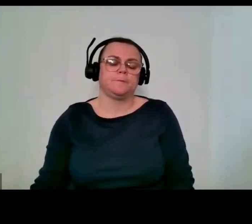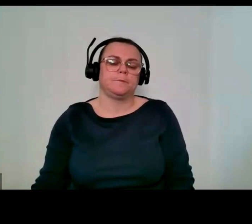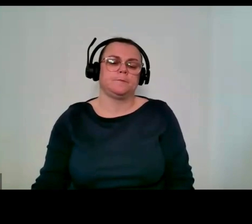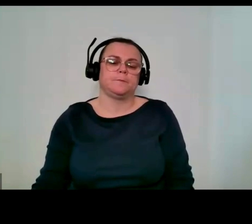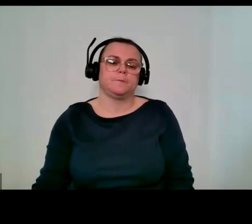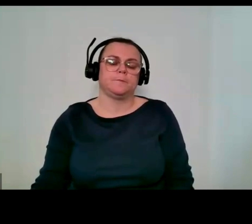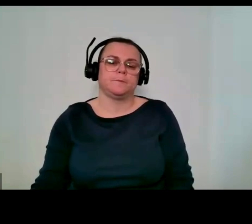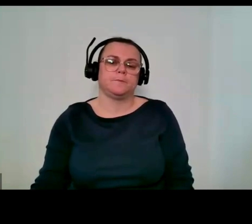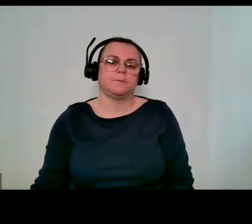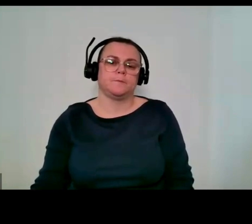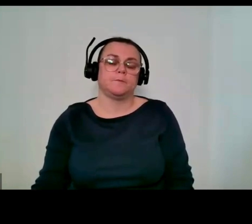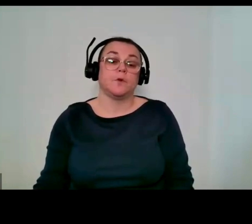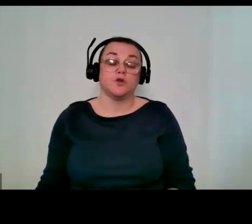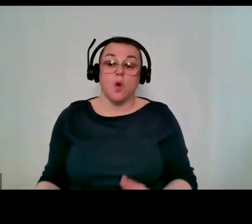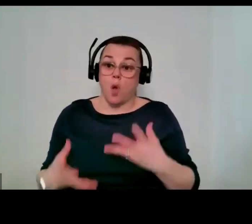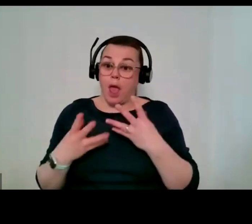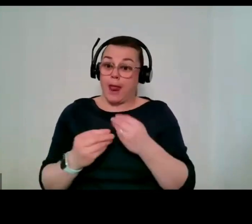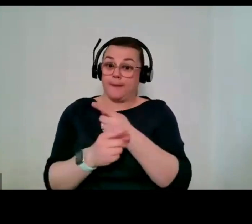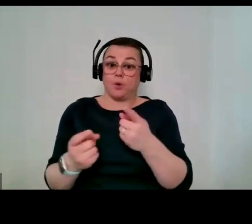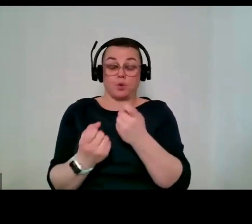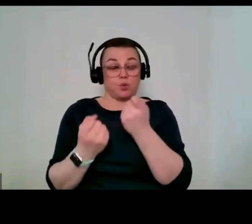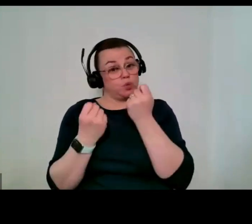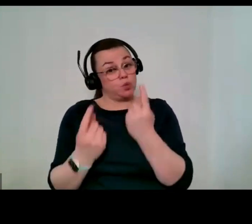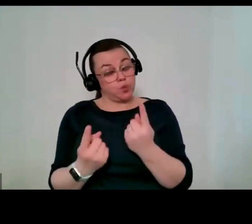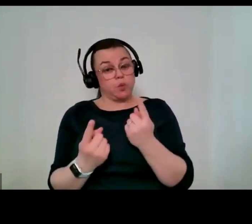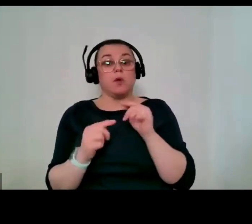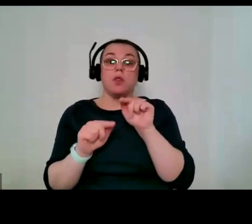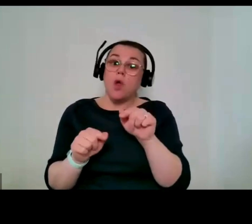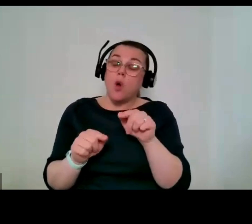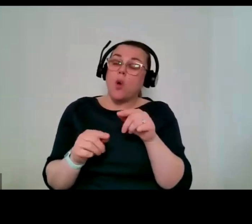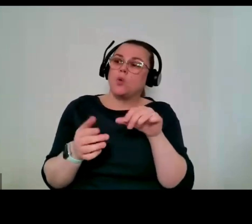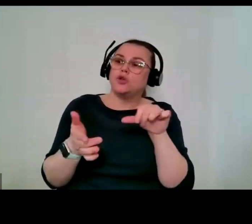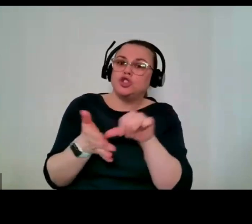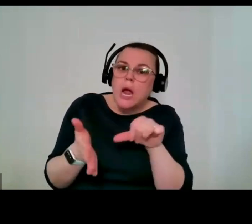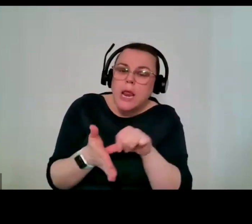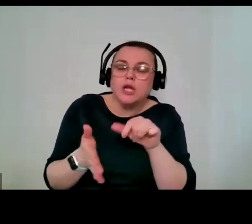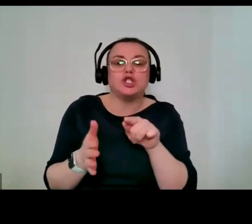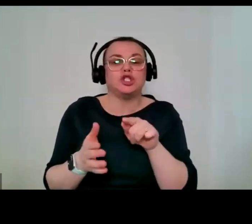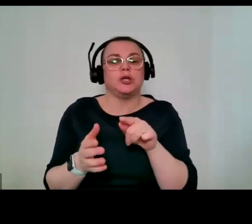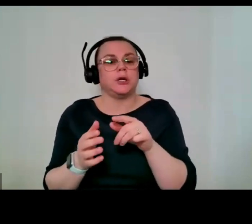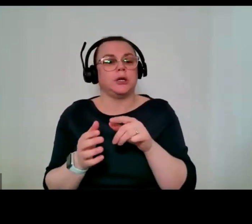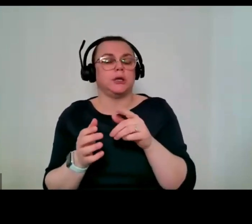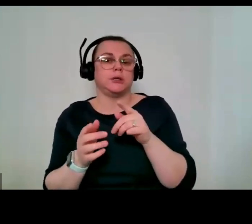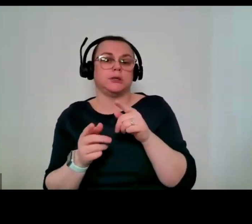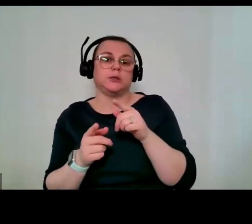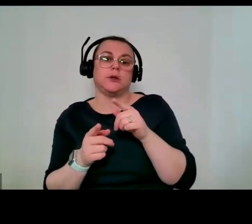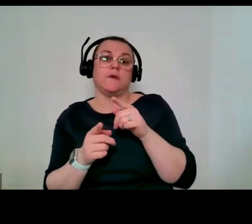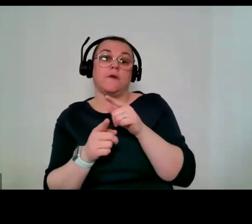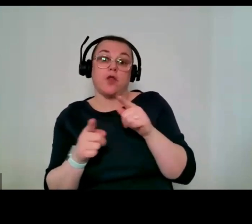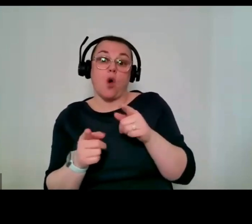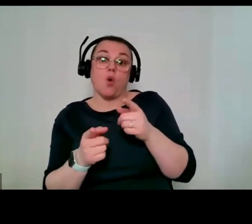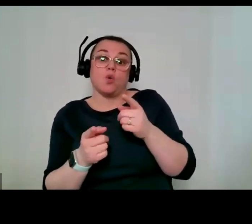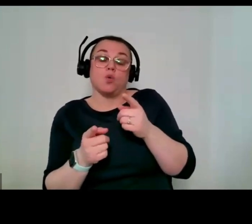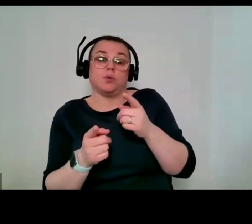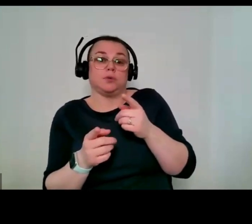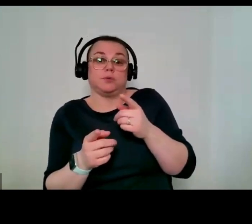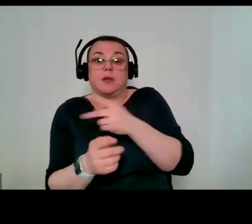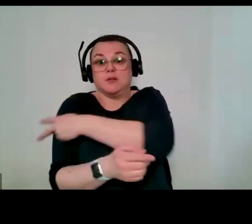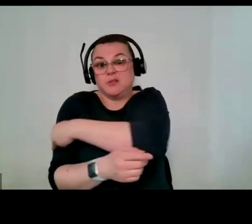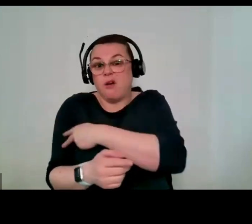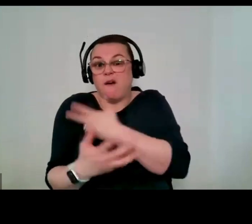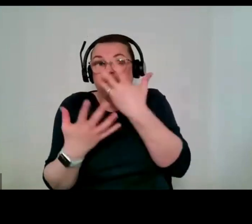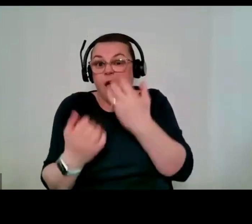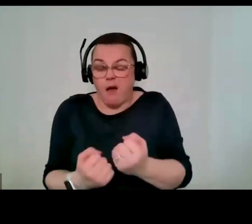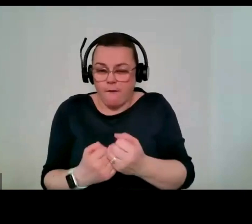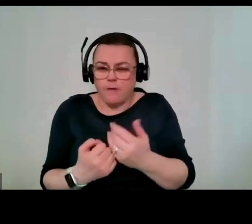order to help you understand those sort of challenges or barriers that employers with hearing loss face in the workplace, let